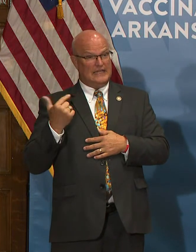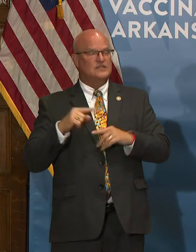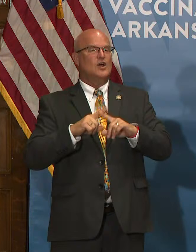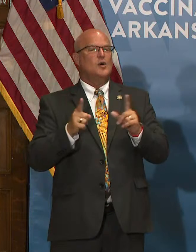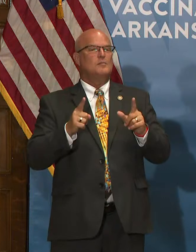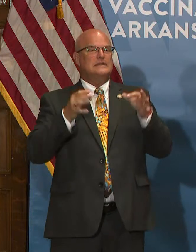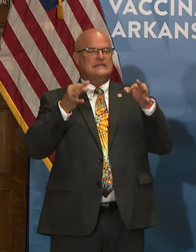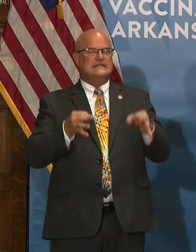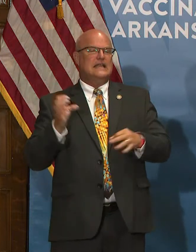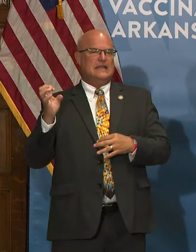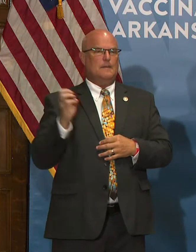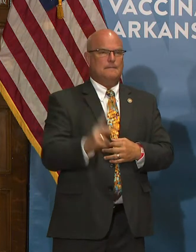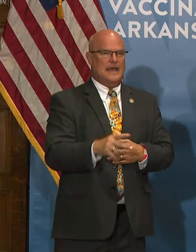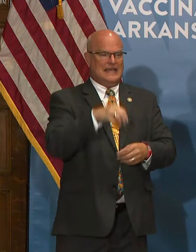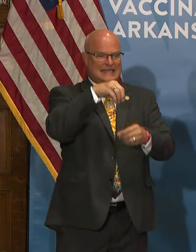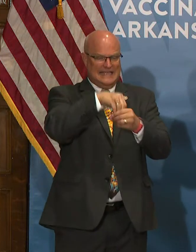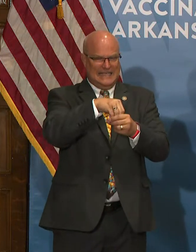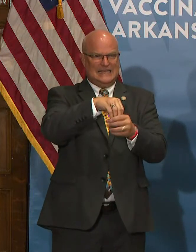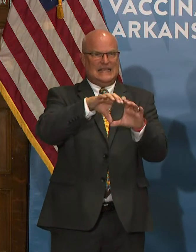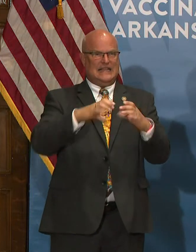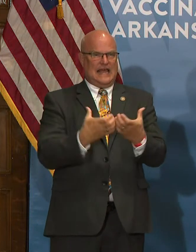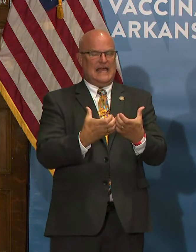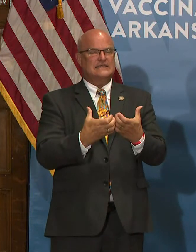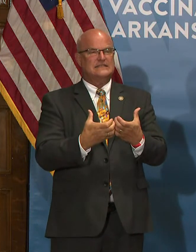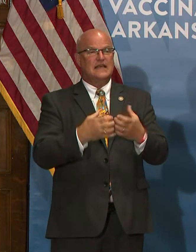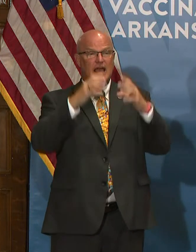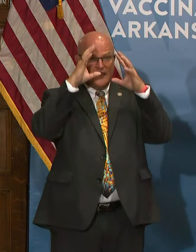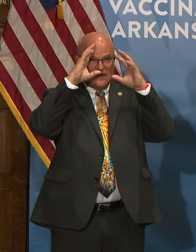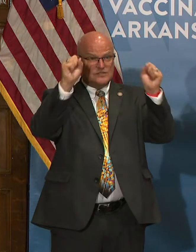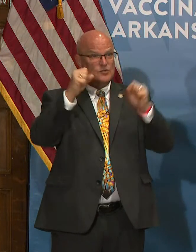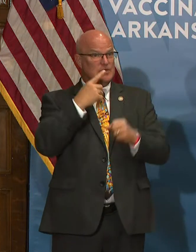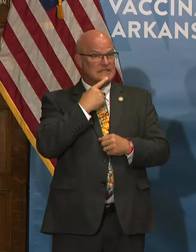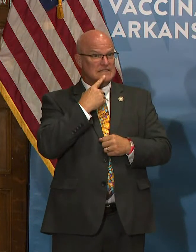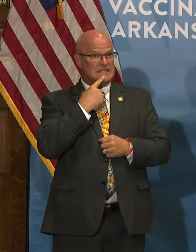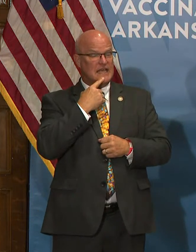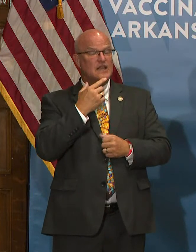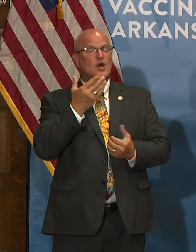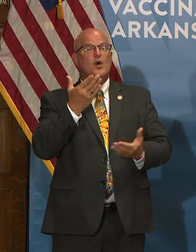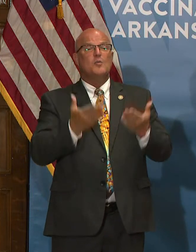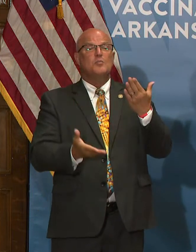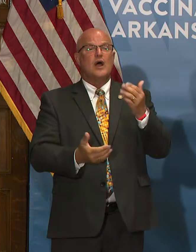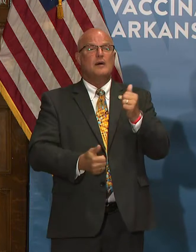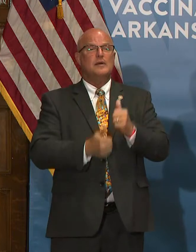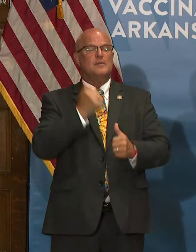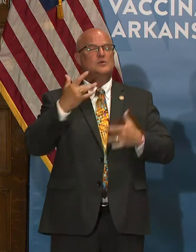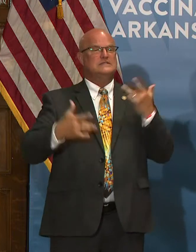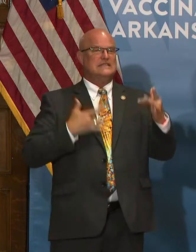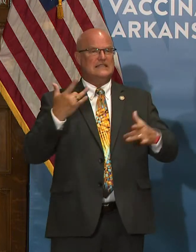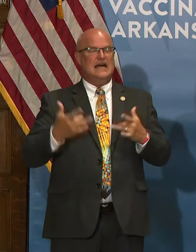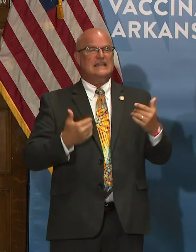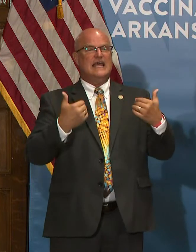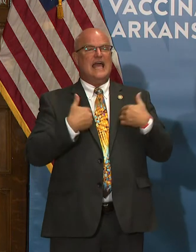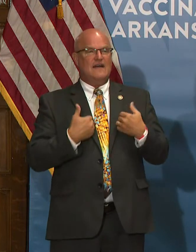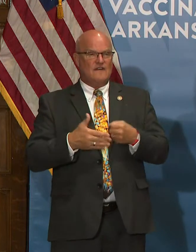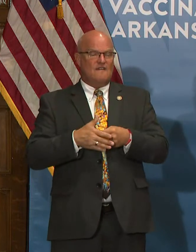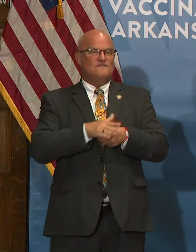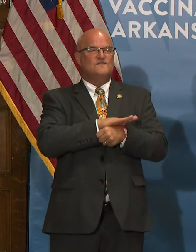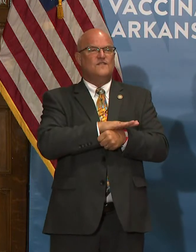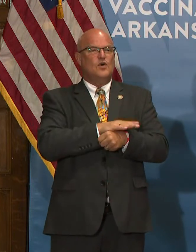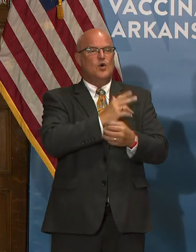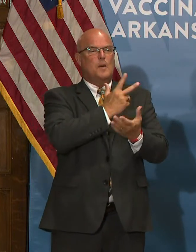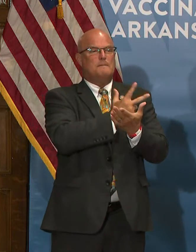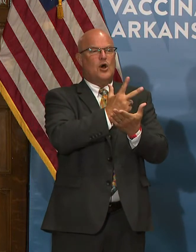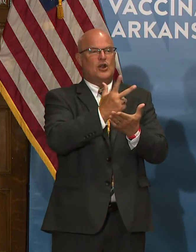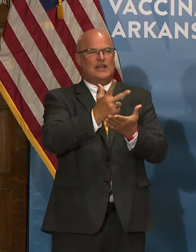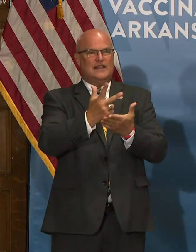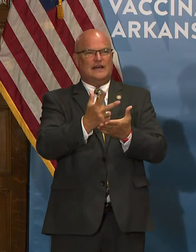chosen to come back on site this year. And the superintendent said, we're probably most delighted to have full parking